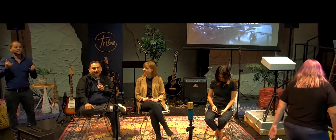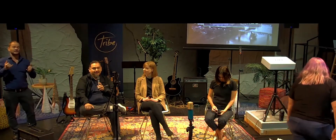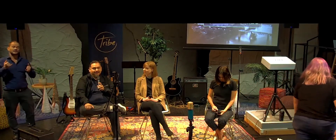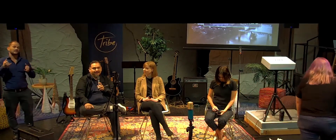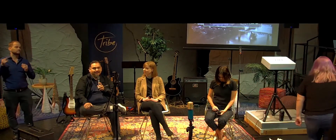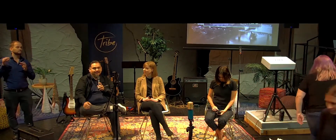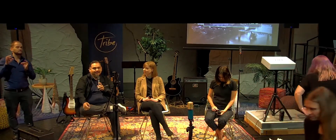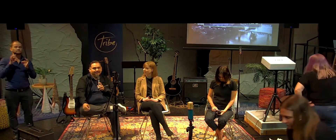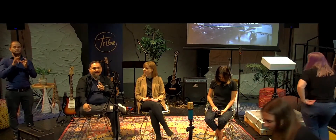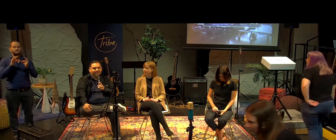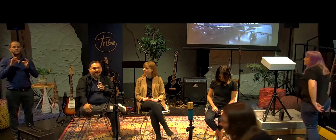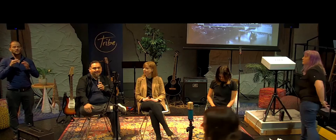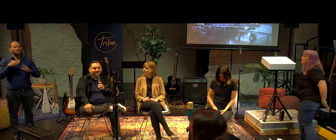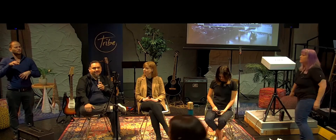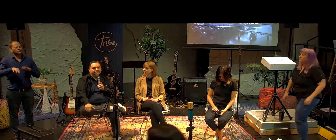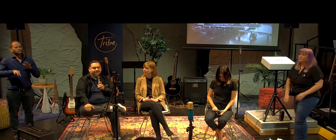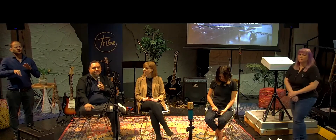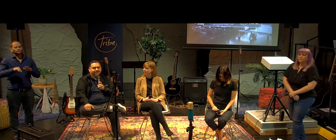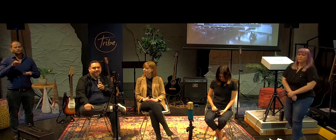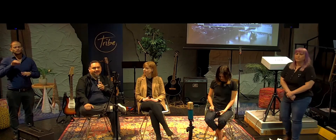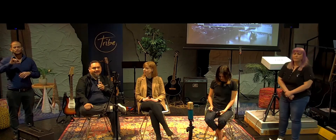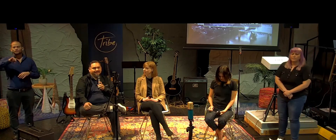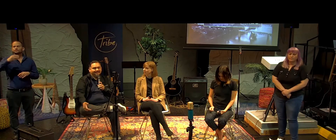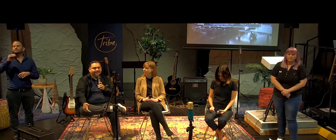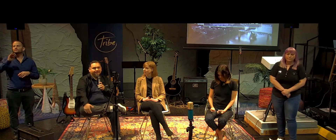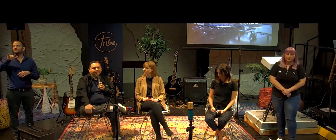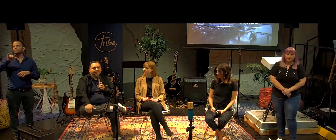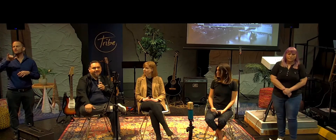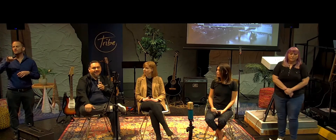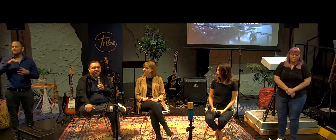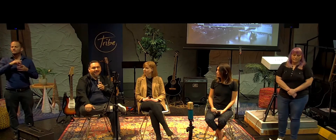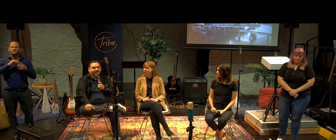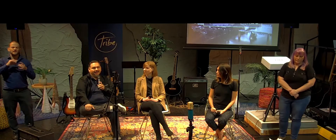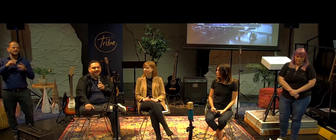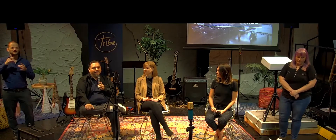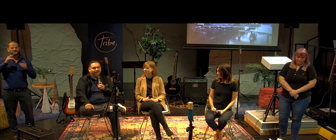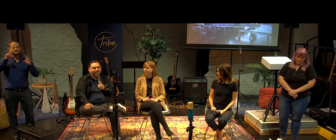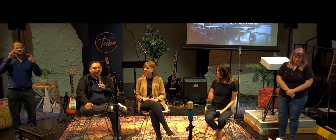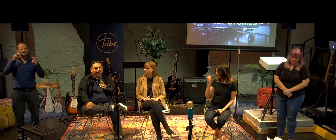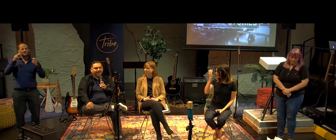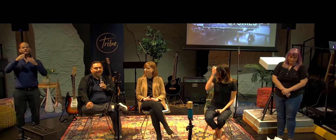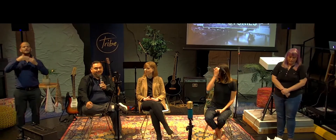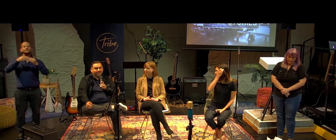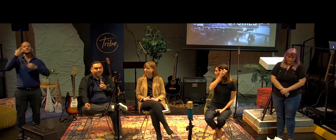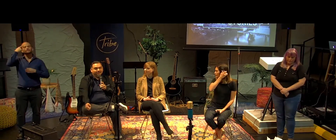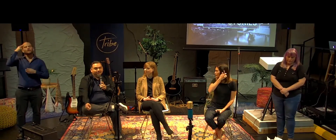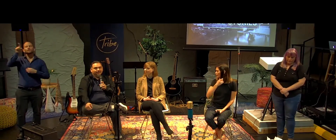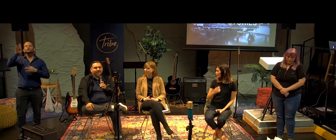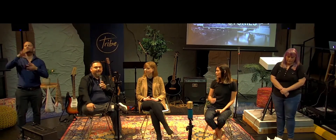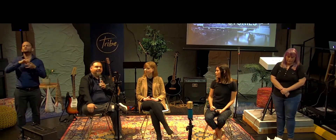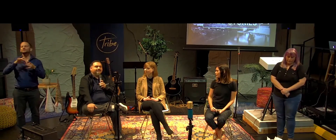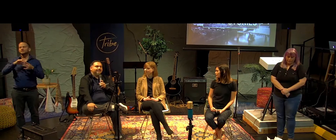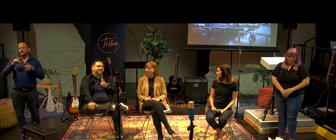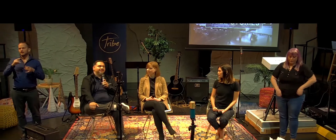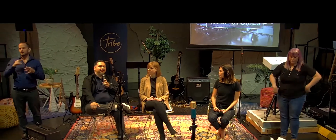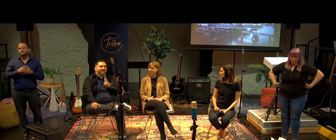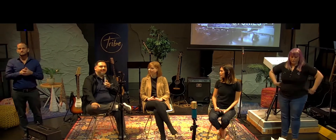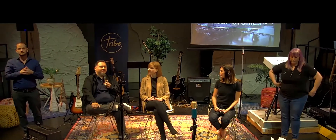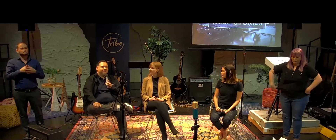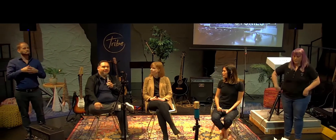about that message of it's easy for you to say, and choosing joy. A lot of